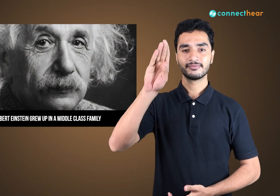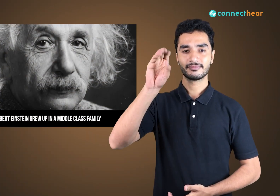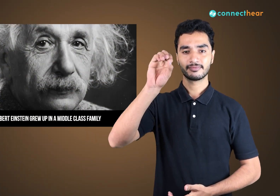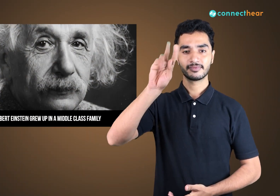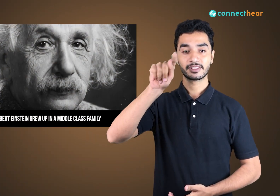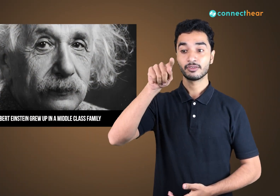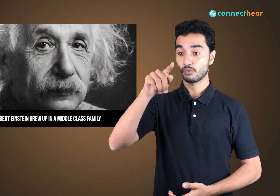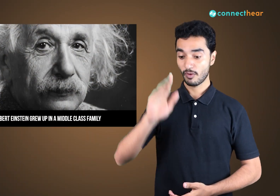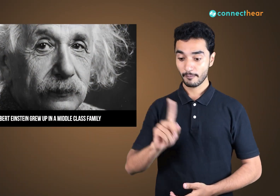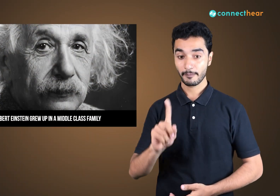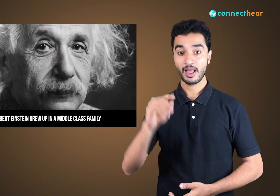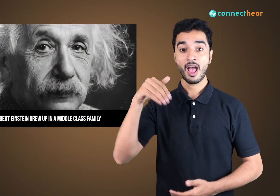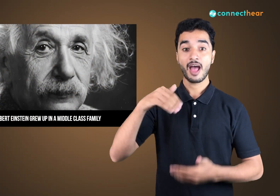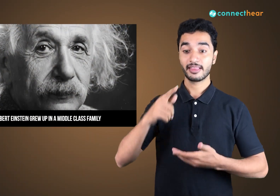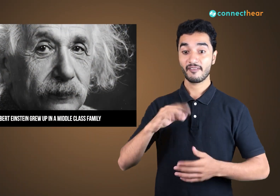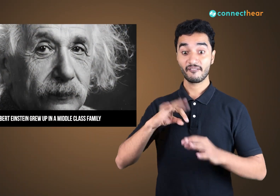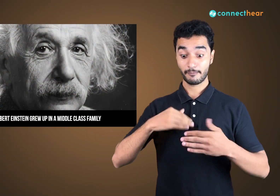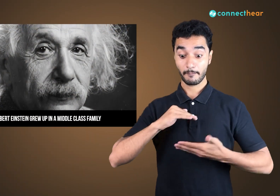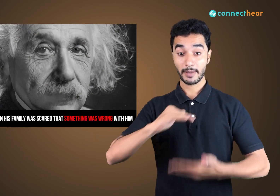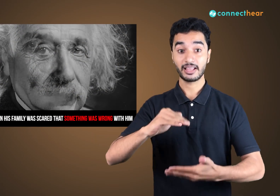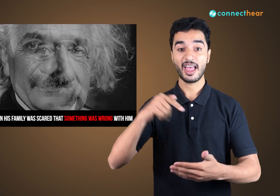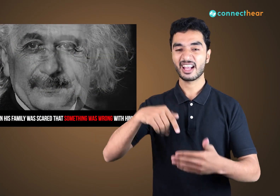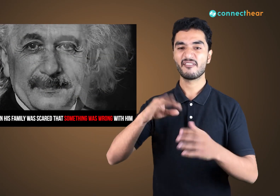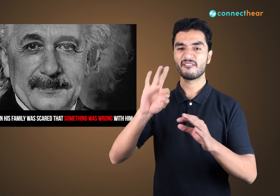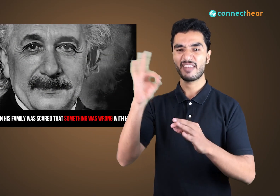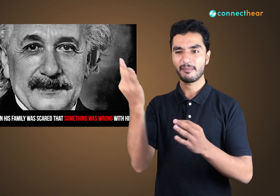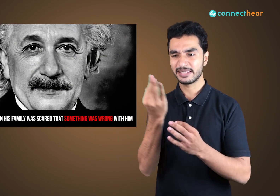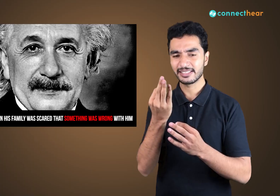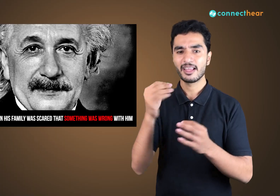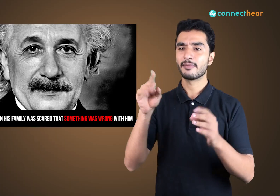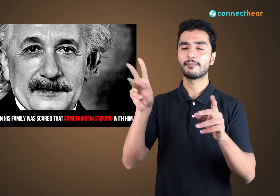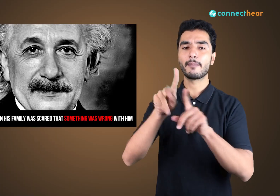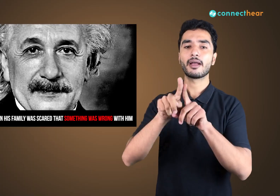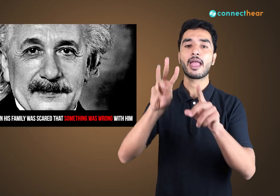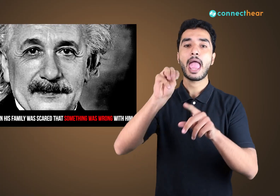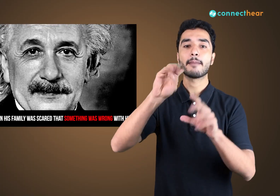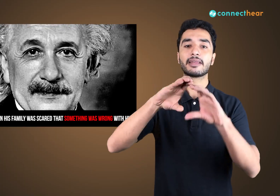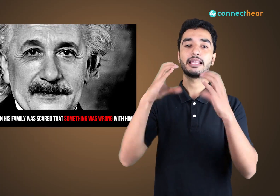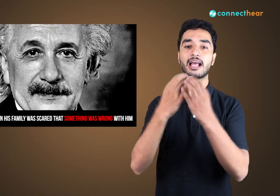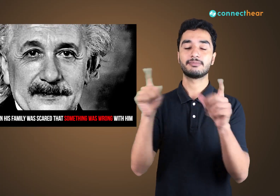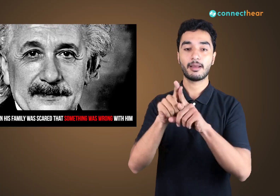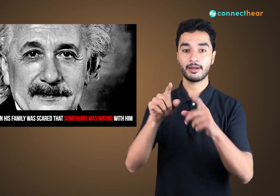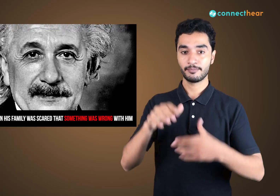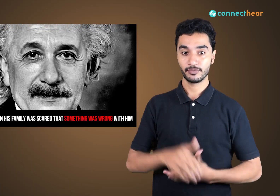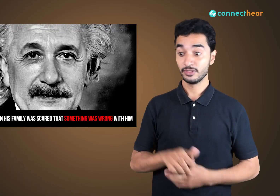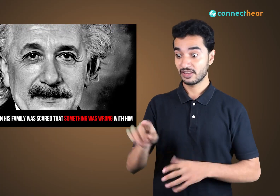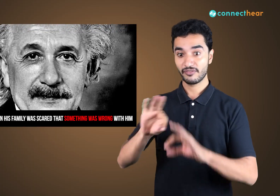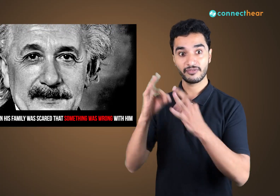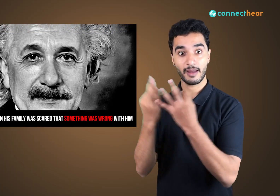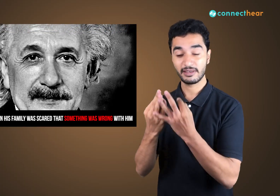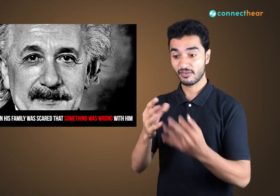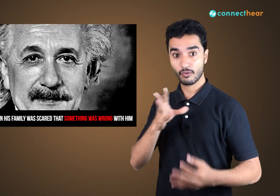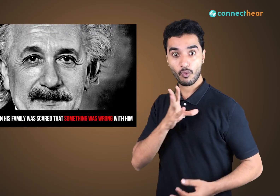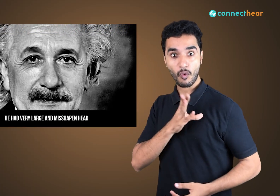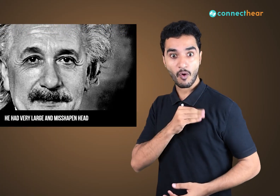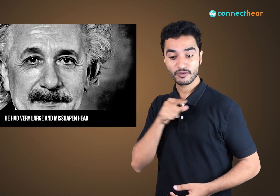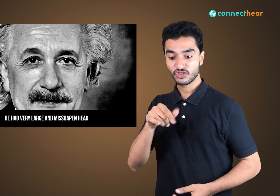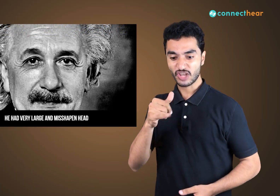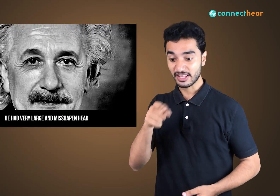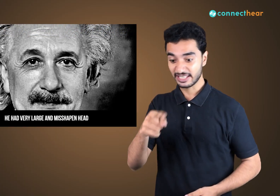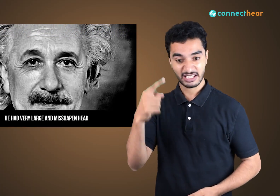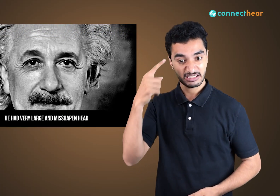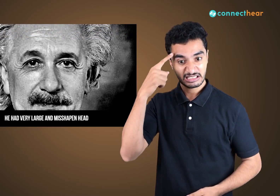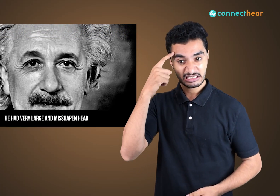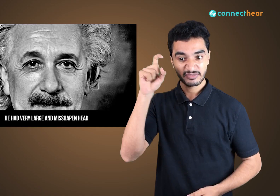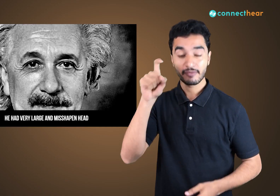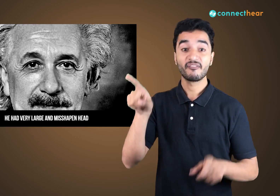Albert Einstein grew up in a middle-class family. When he was born, his family was scared that something was wrong with him. He had